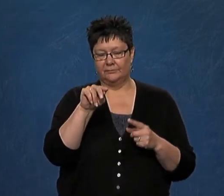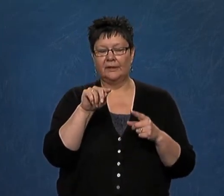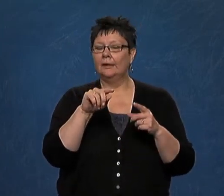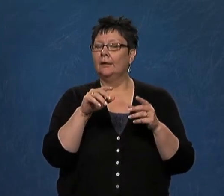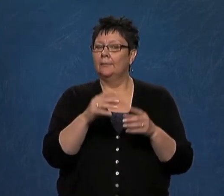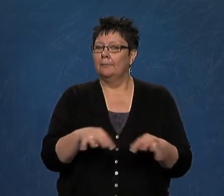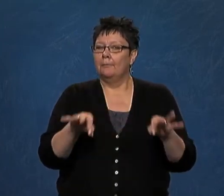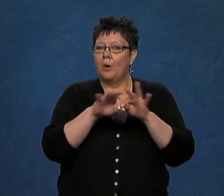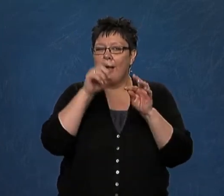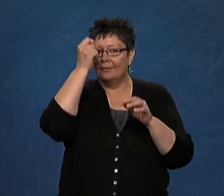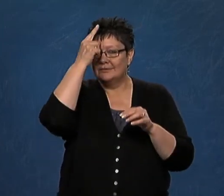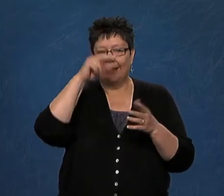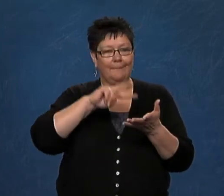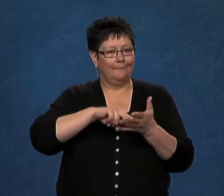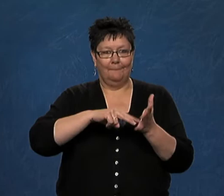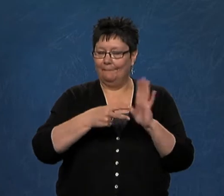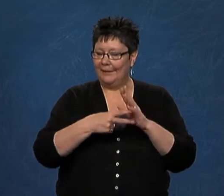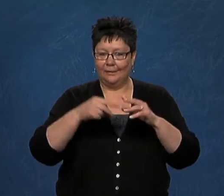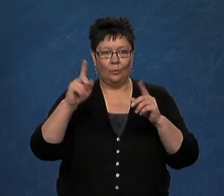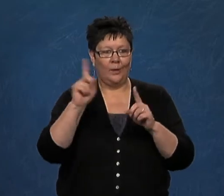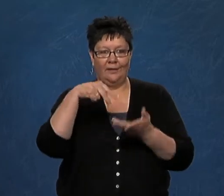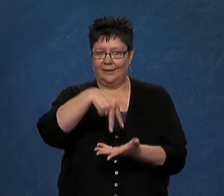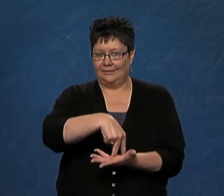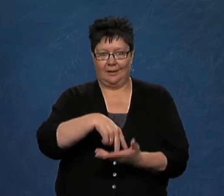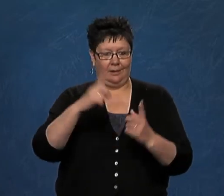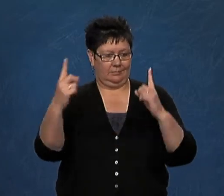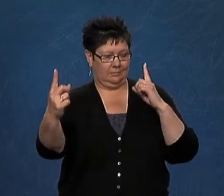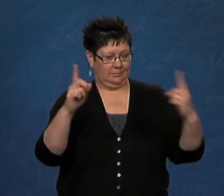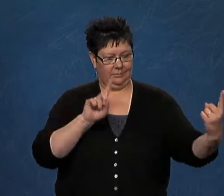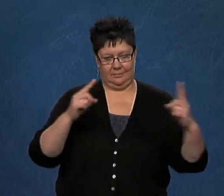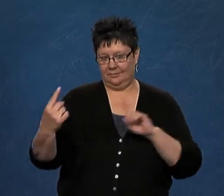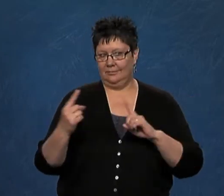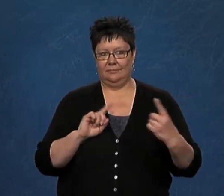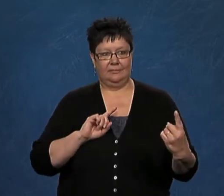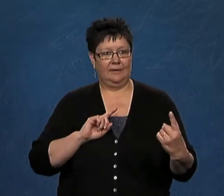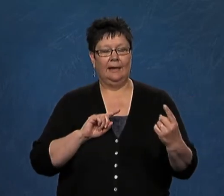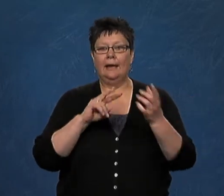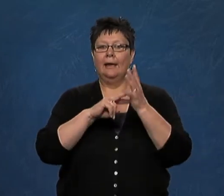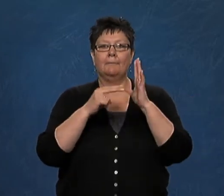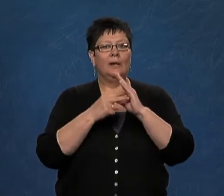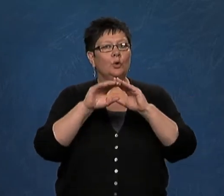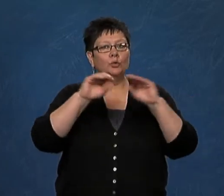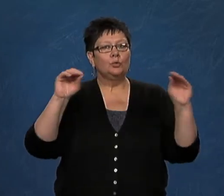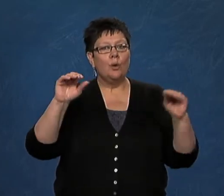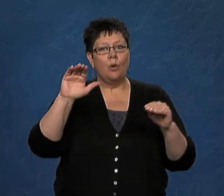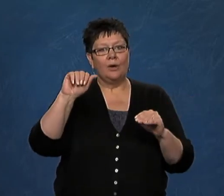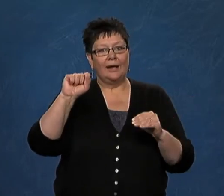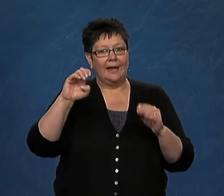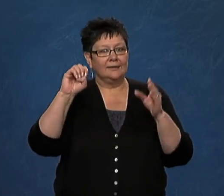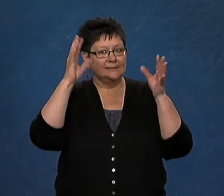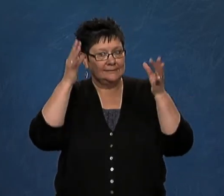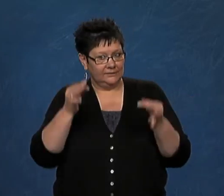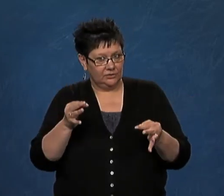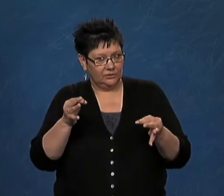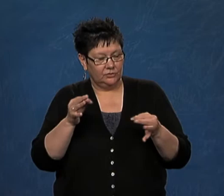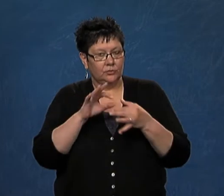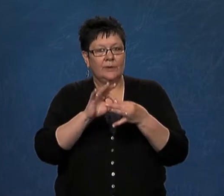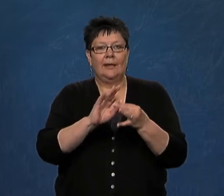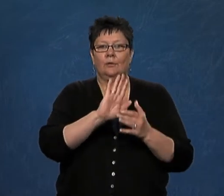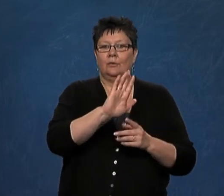position. It's important to understand it doesn't mean where the interpreters are actually positioned physically, but it's a